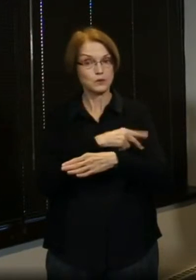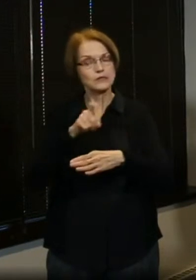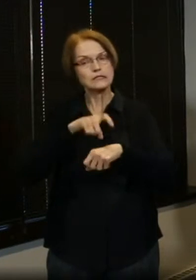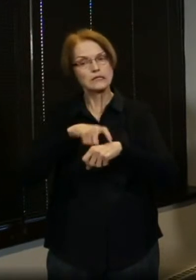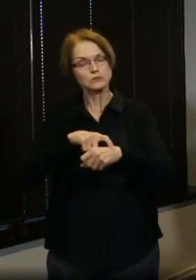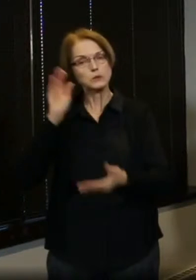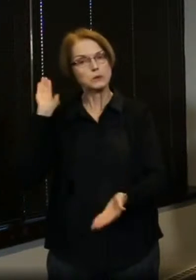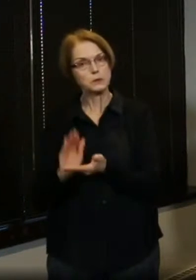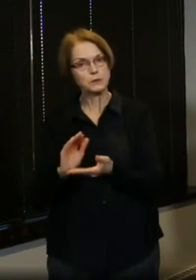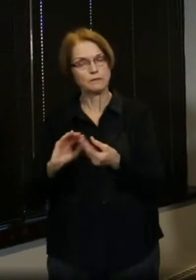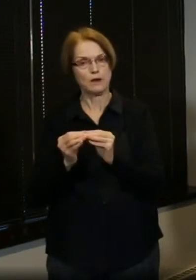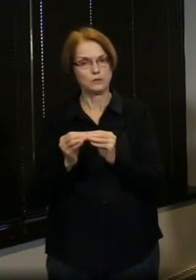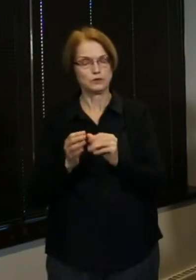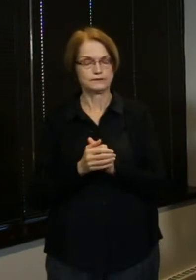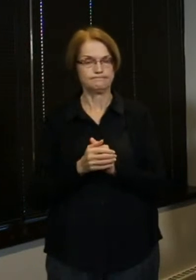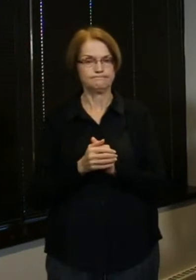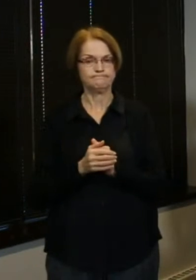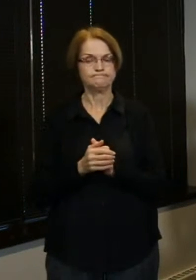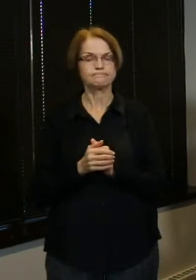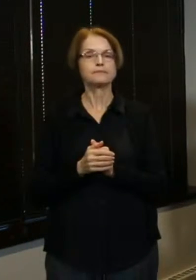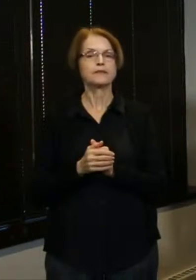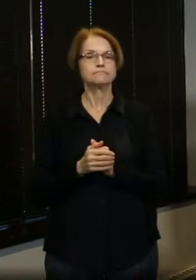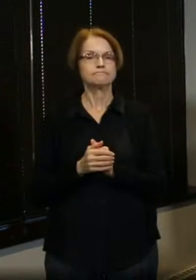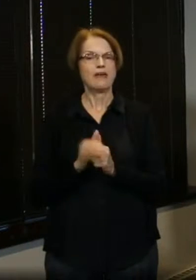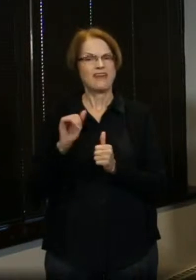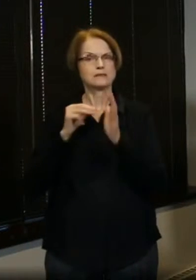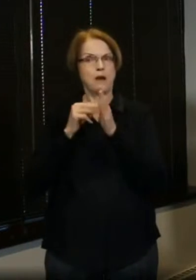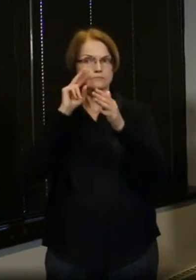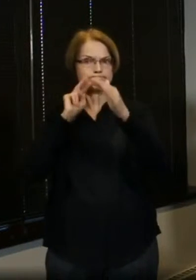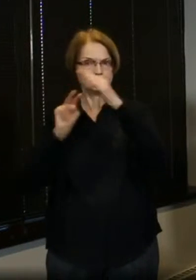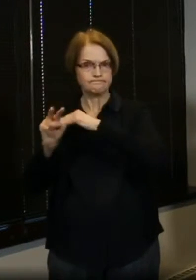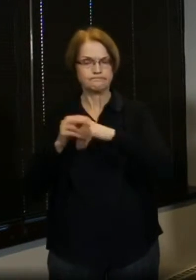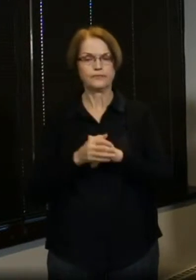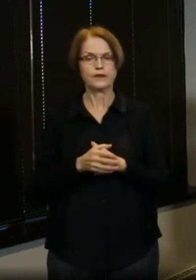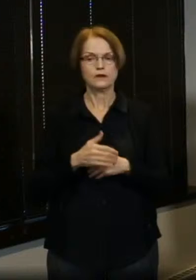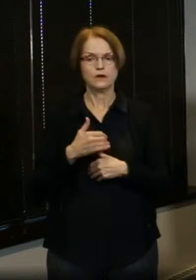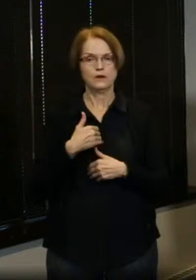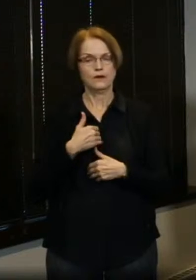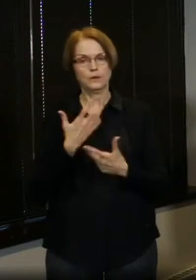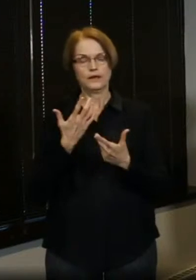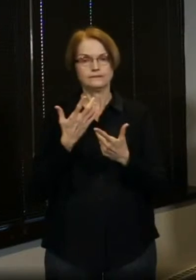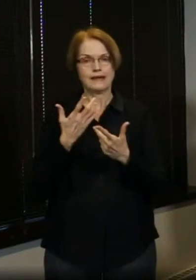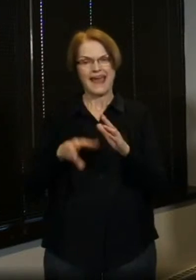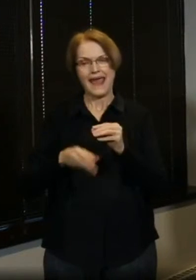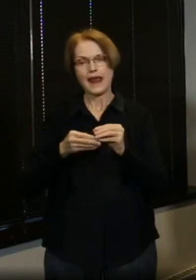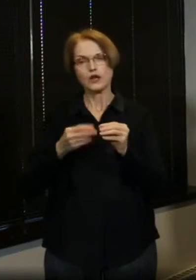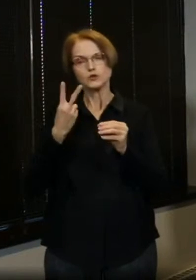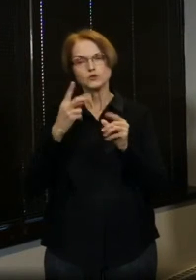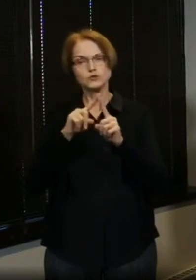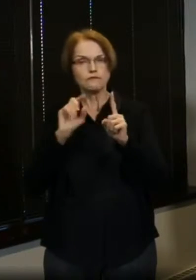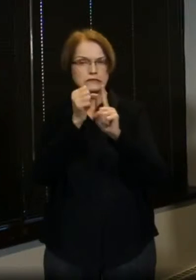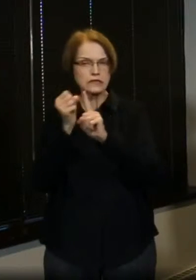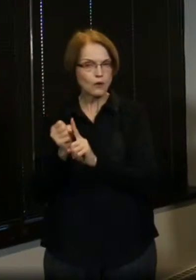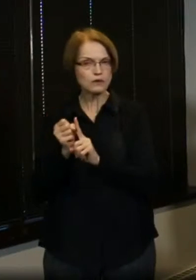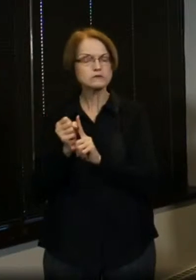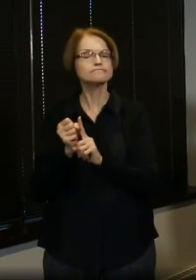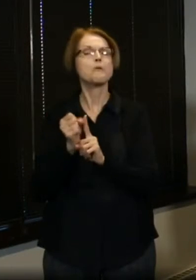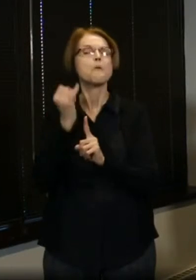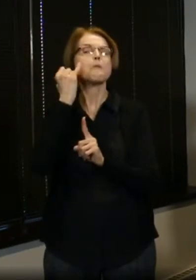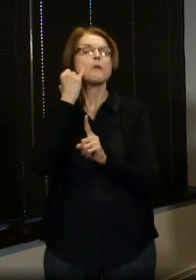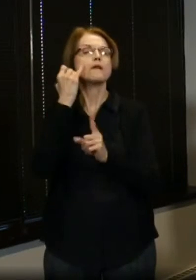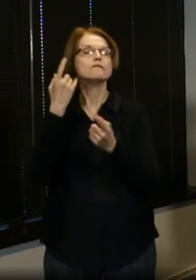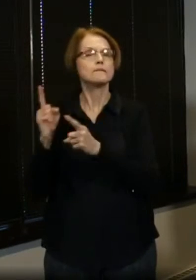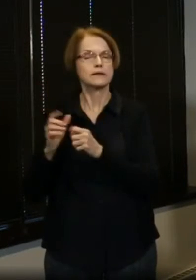according to the model. We do put in a couple of different scenarios just to see what we need to plan for. The red